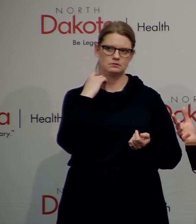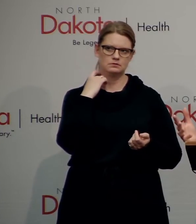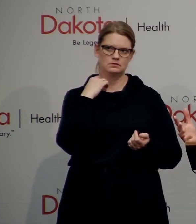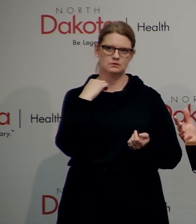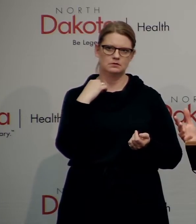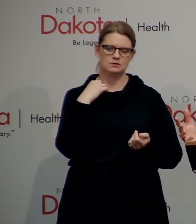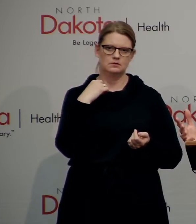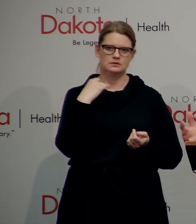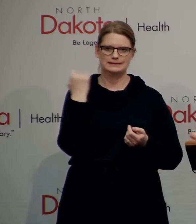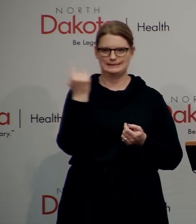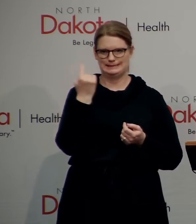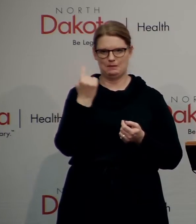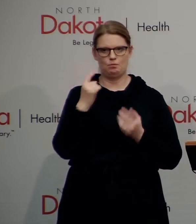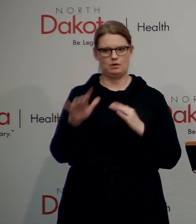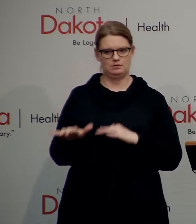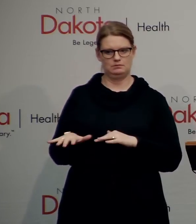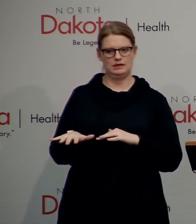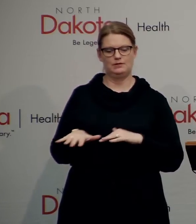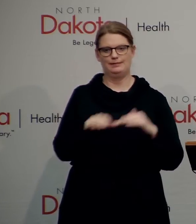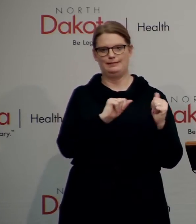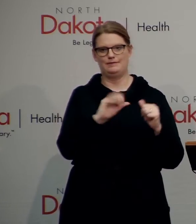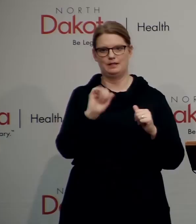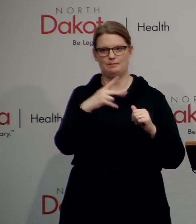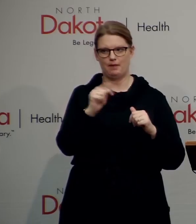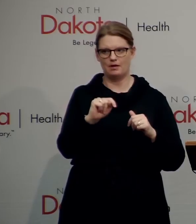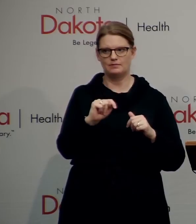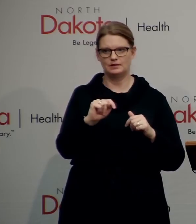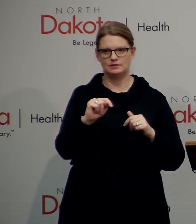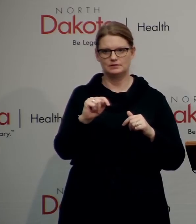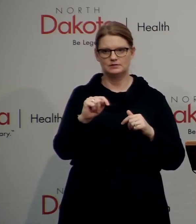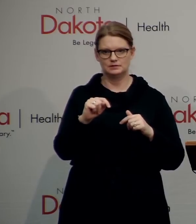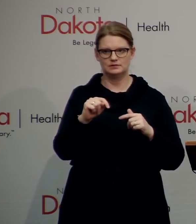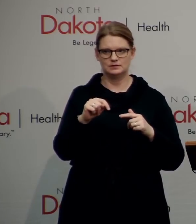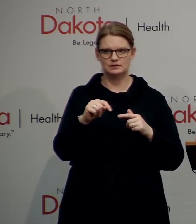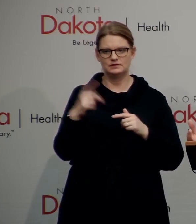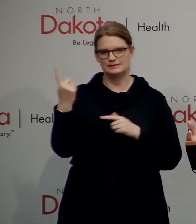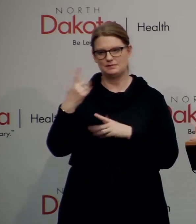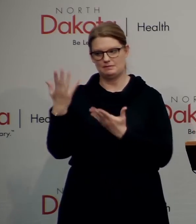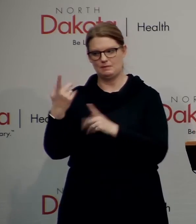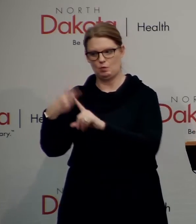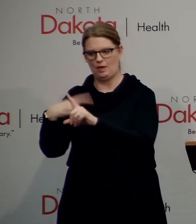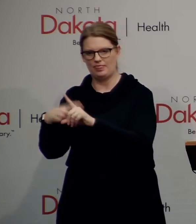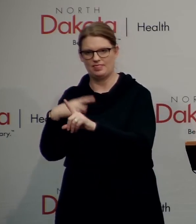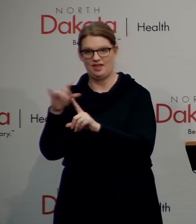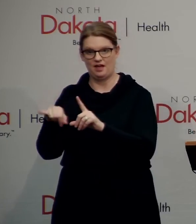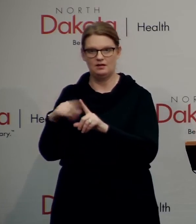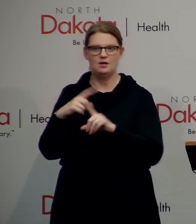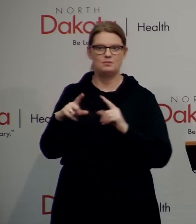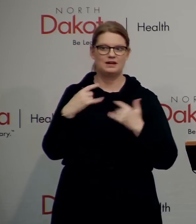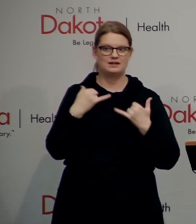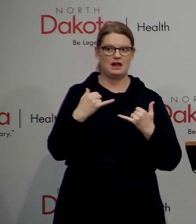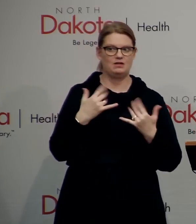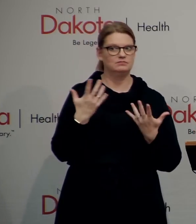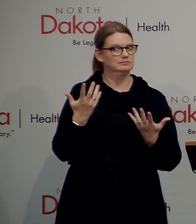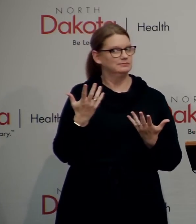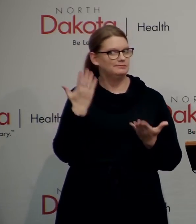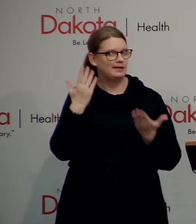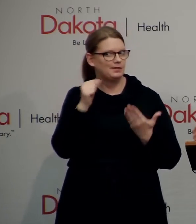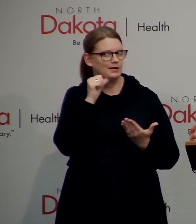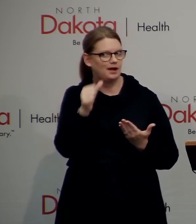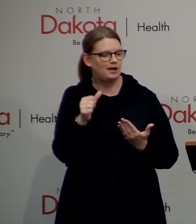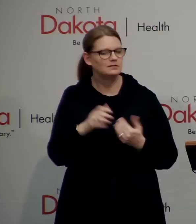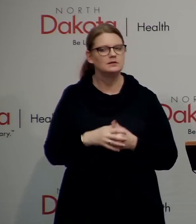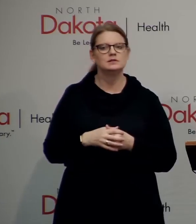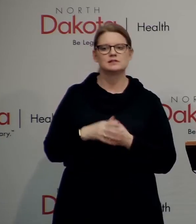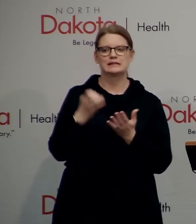moving out of your apartment, during robust economic times, somebody might rent that. Right now, maybe not. So I think, again,